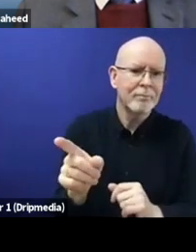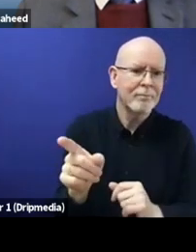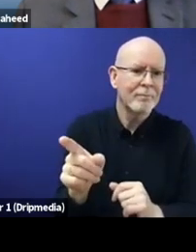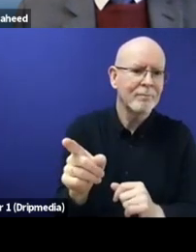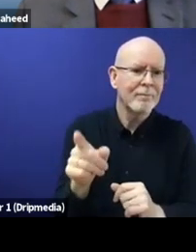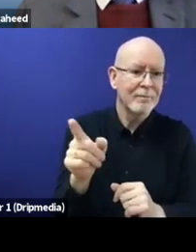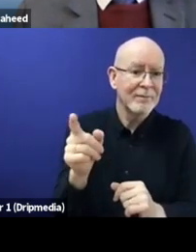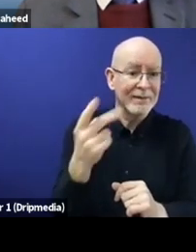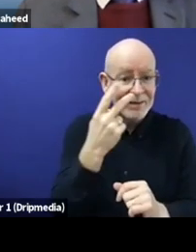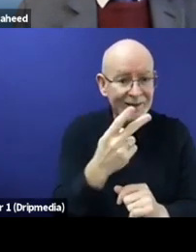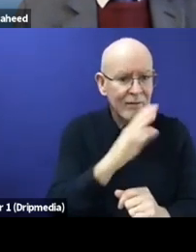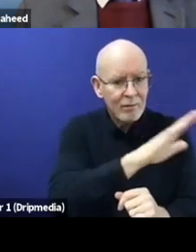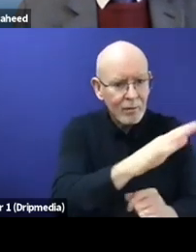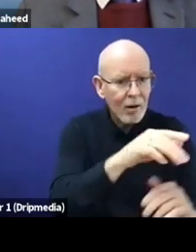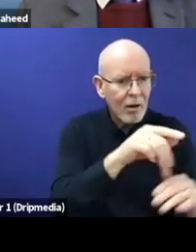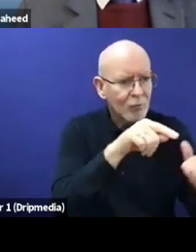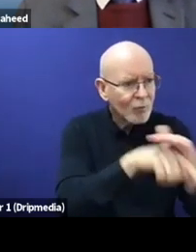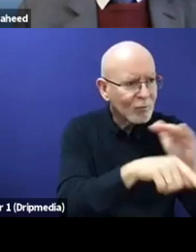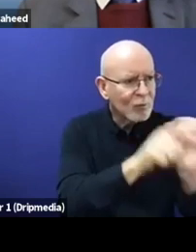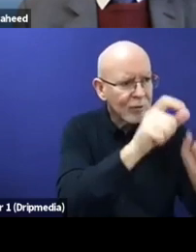They understand what,